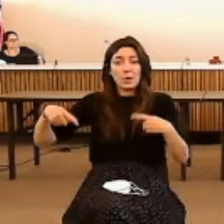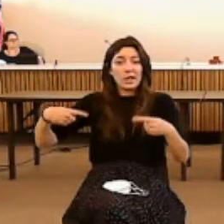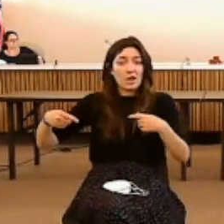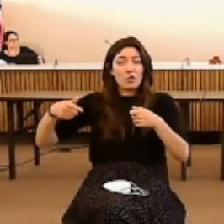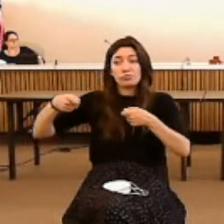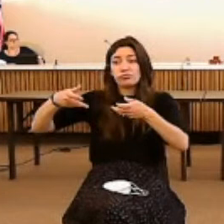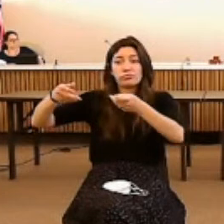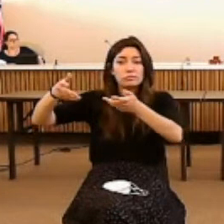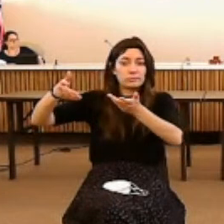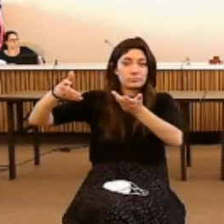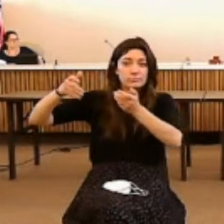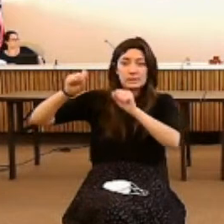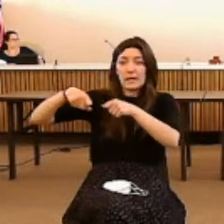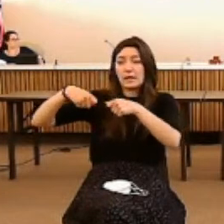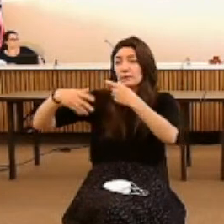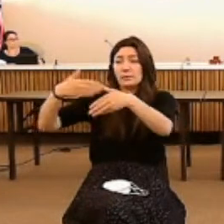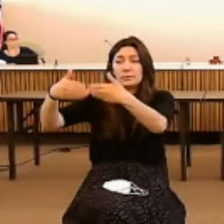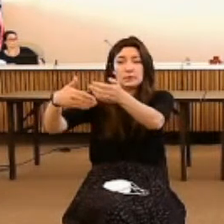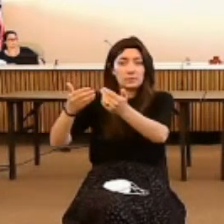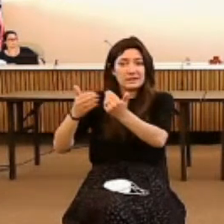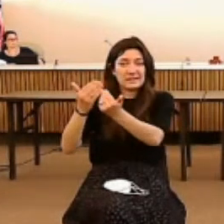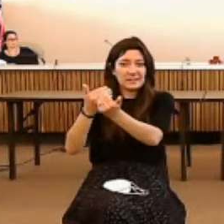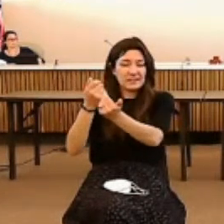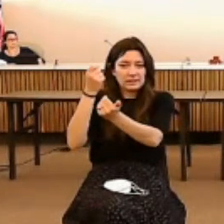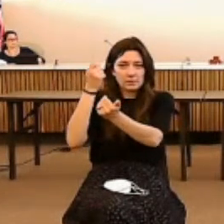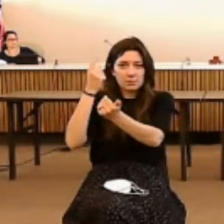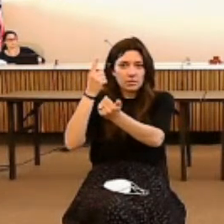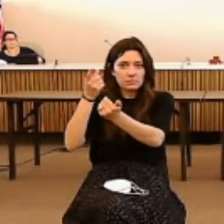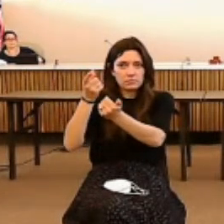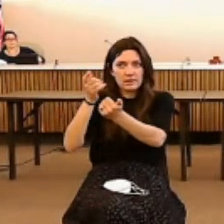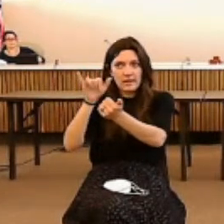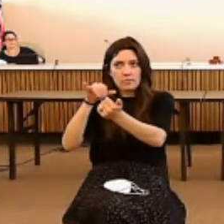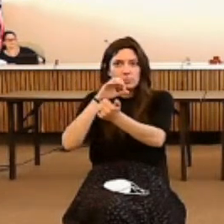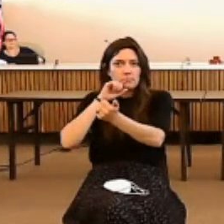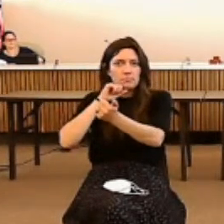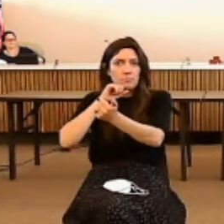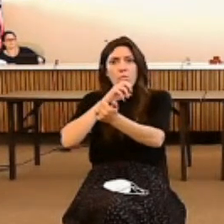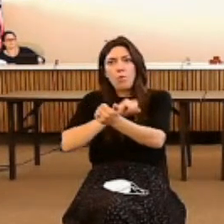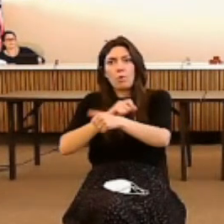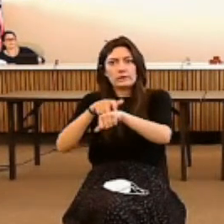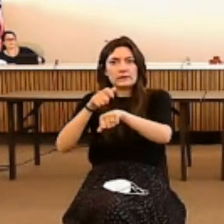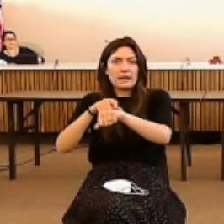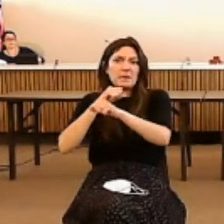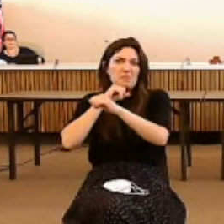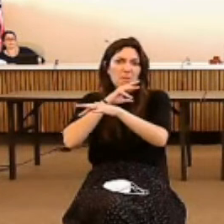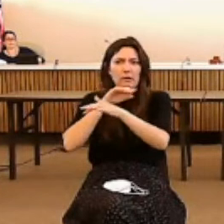flying down in their automobile, it creates some issues. All right, thank you. Yep.